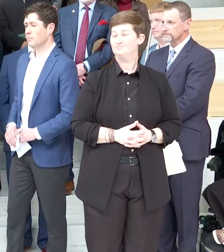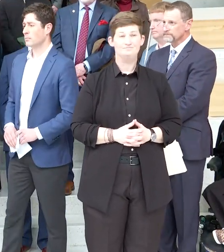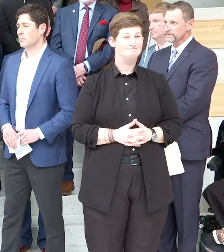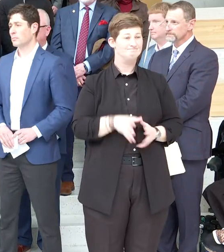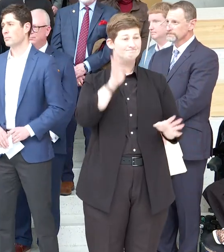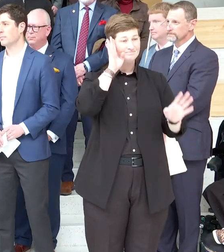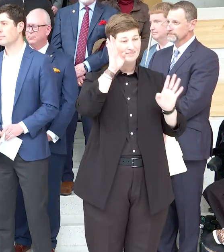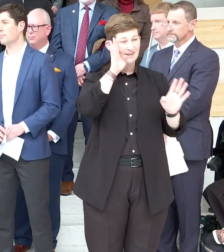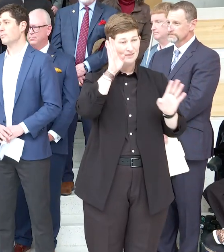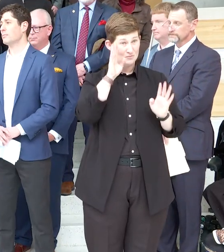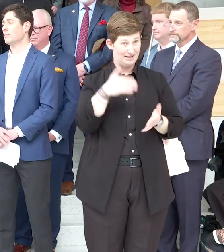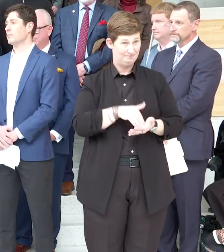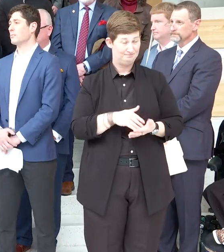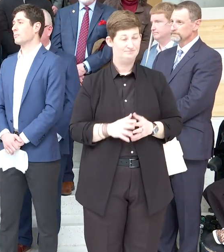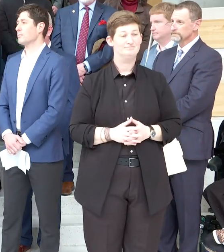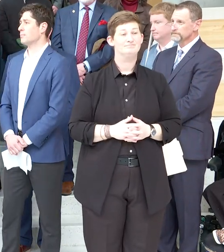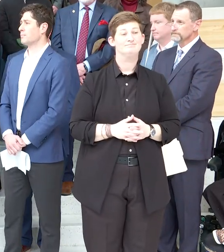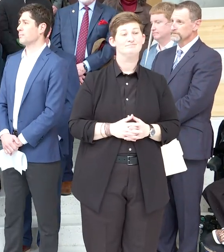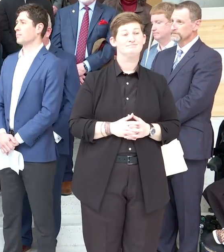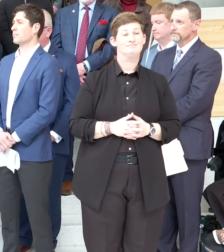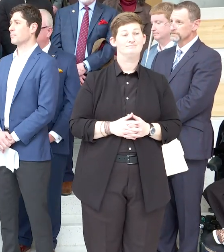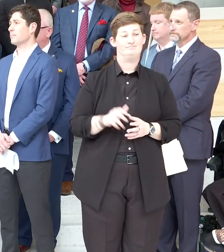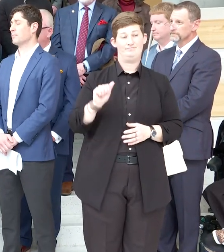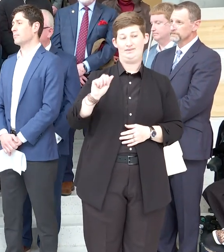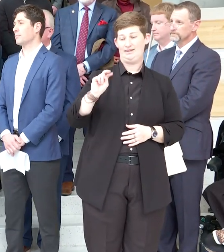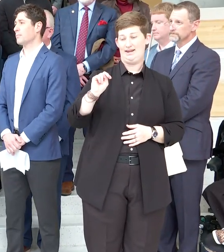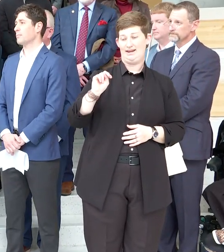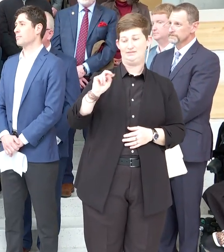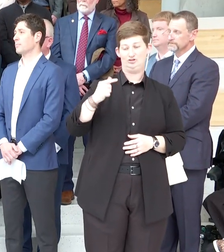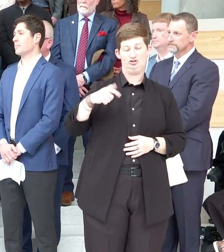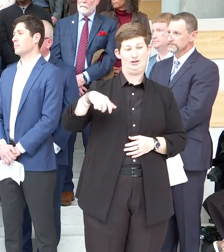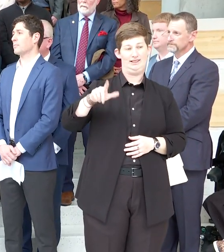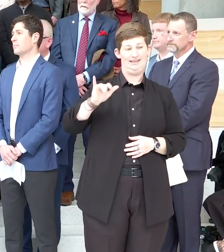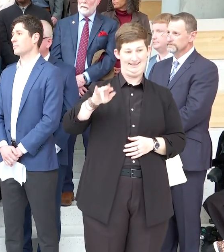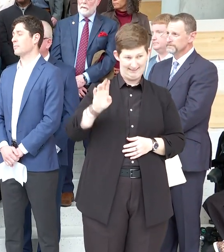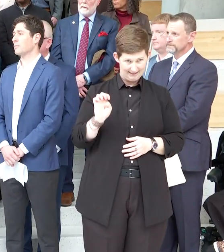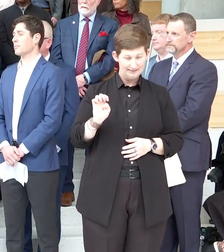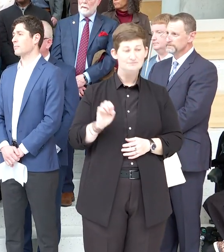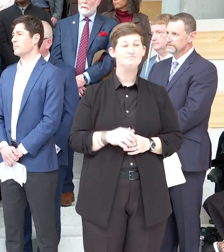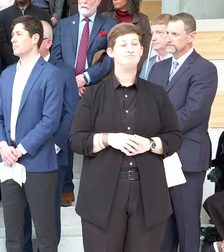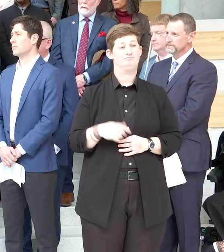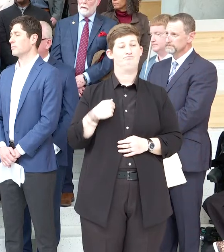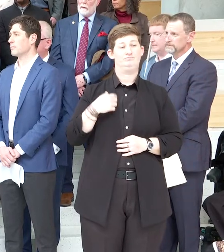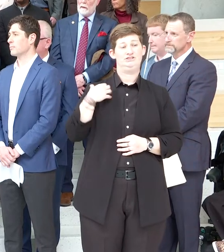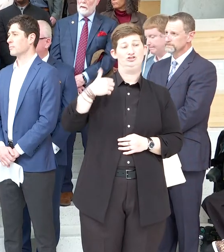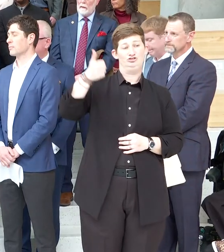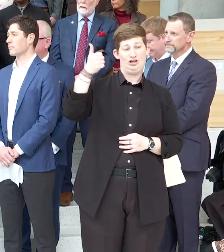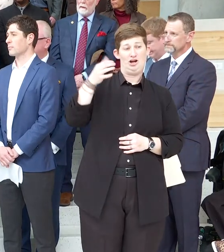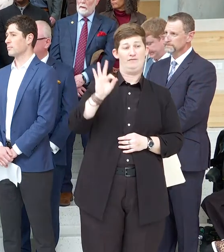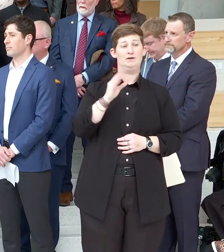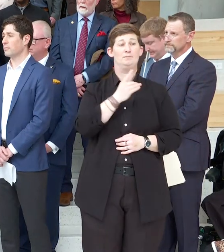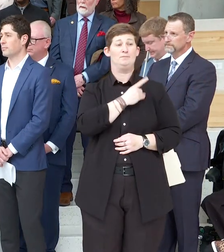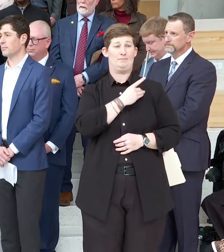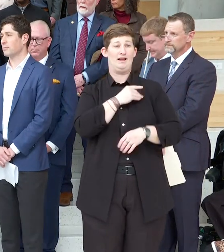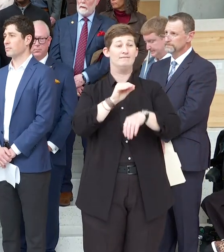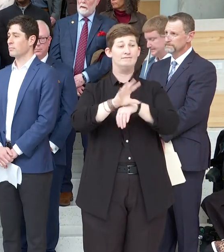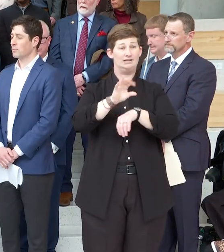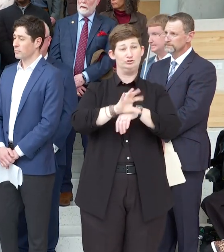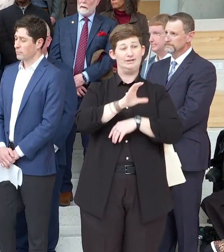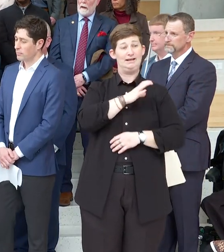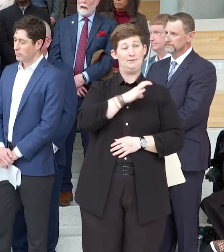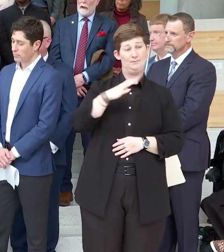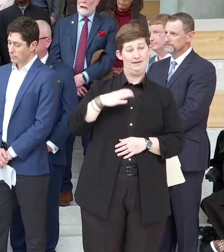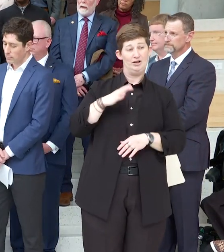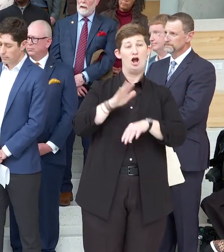Hello again. Excuse me, my name is Angelique Kingsbury. I am the chair of the Minneapolis Advisory Committee on